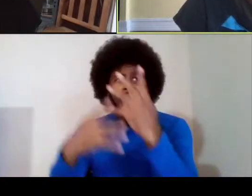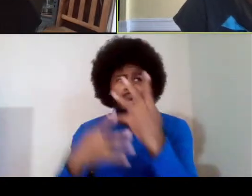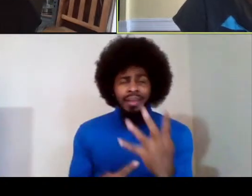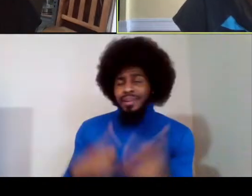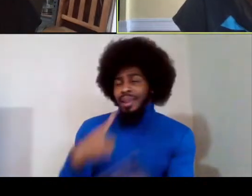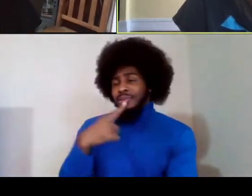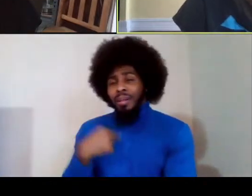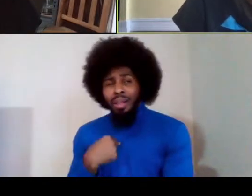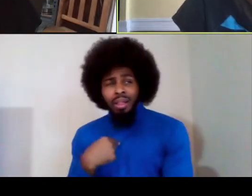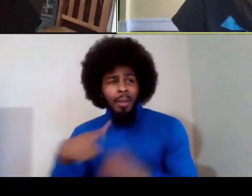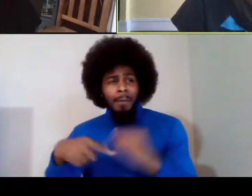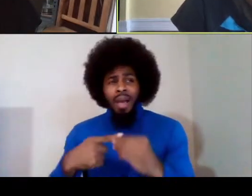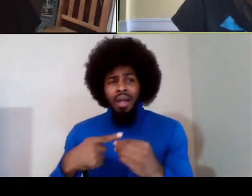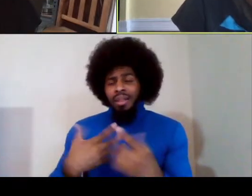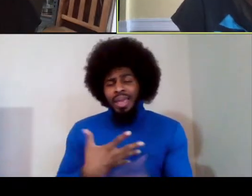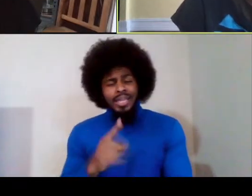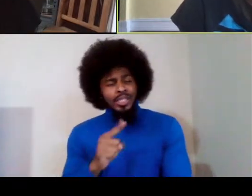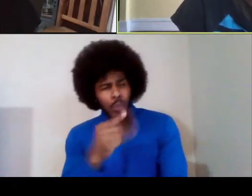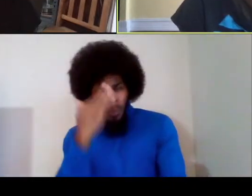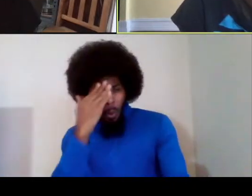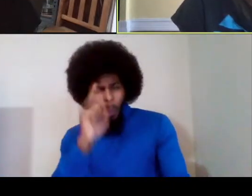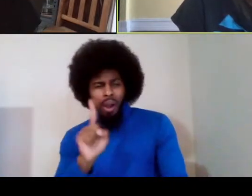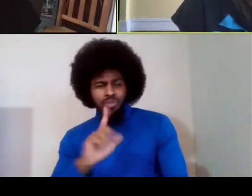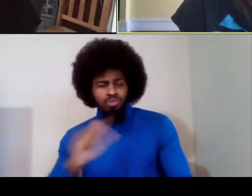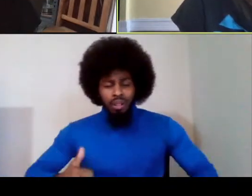were supposed to be doing. So, you know,